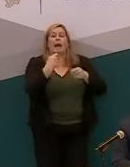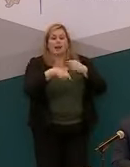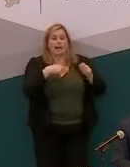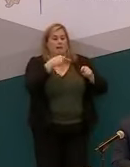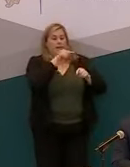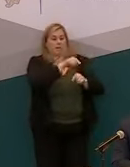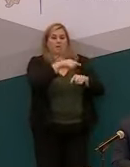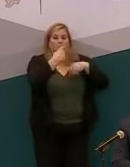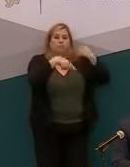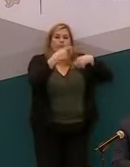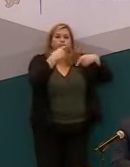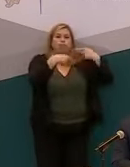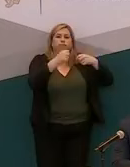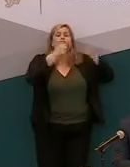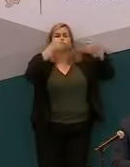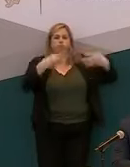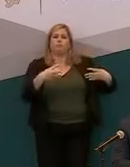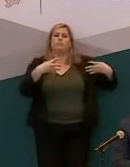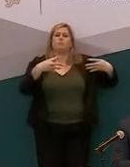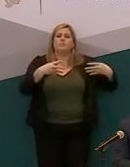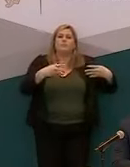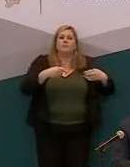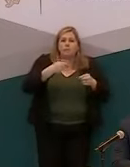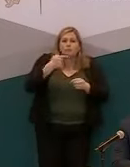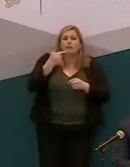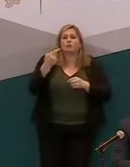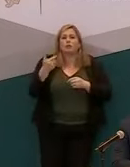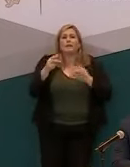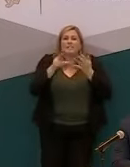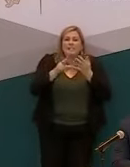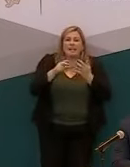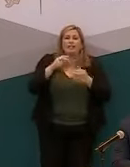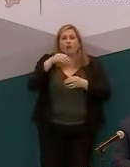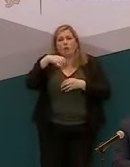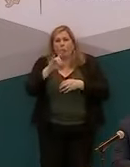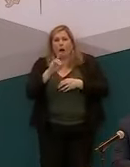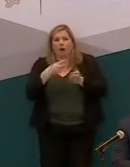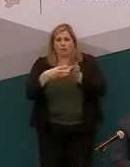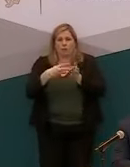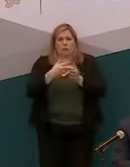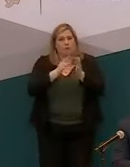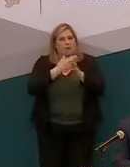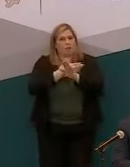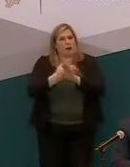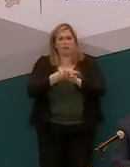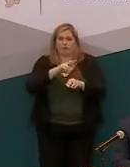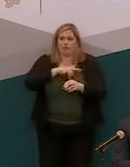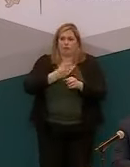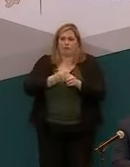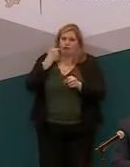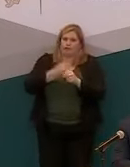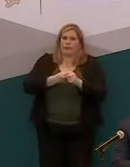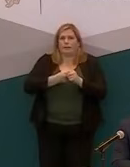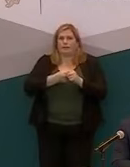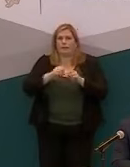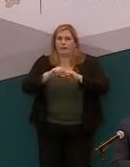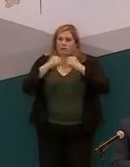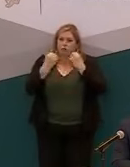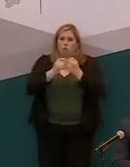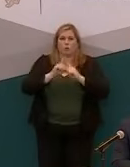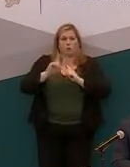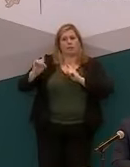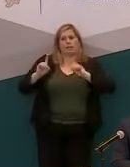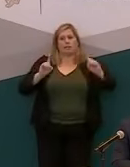the 28th March, when we went into our current very restrictive social distancing measures. And the bands on